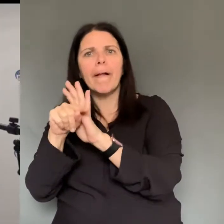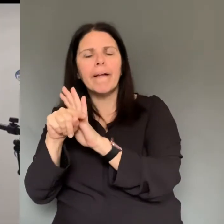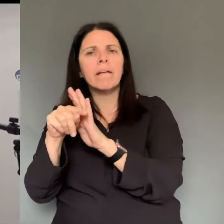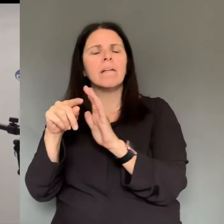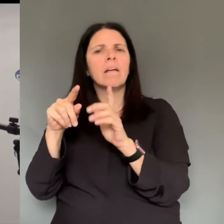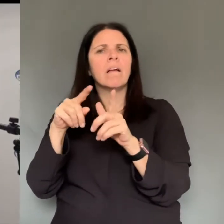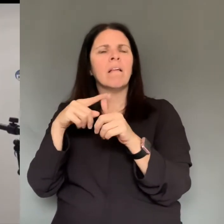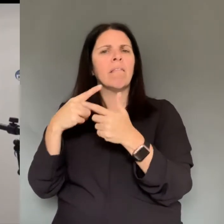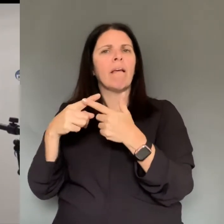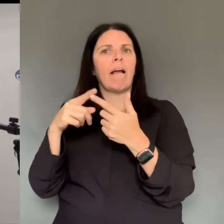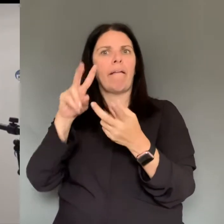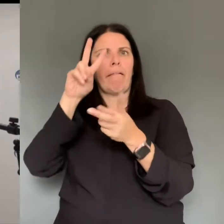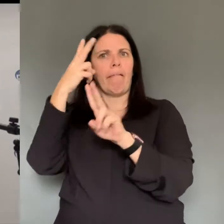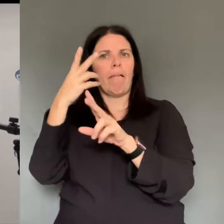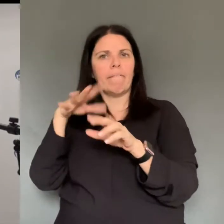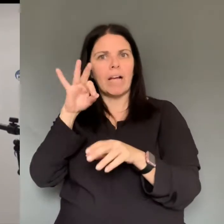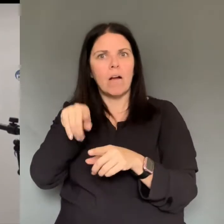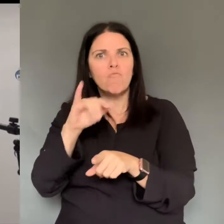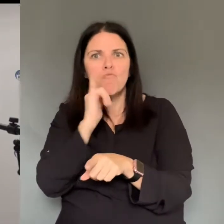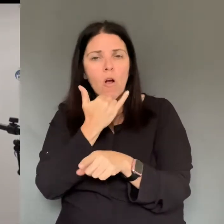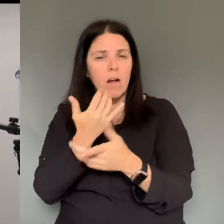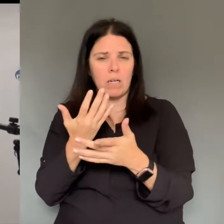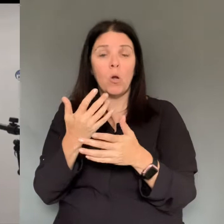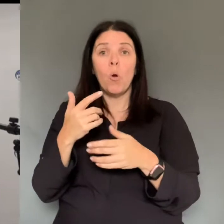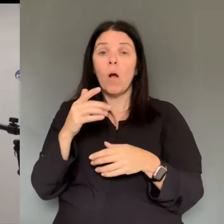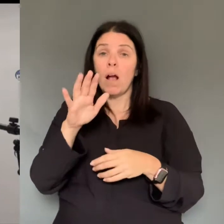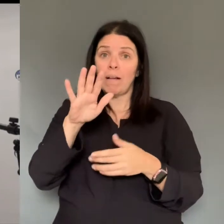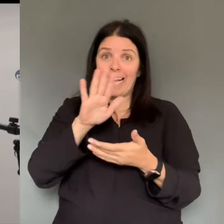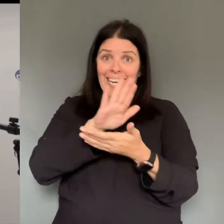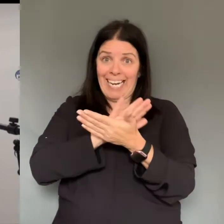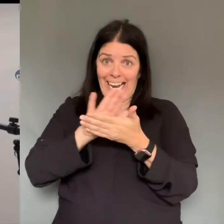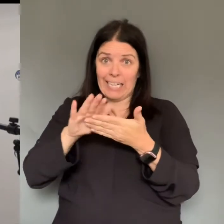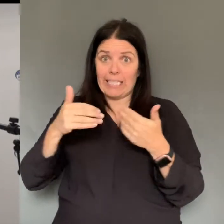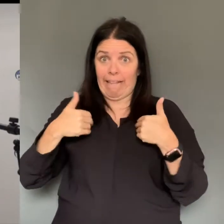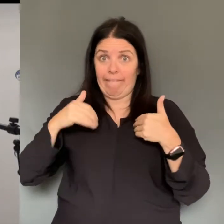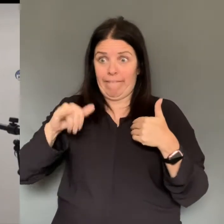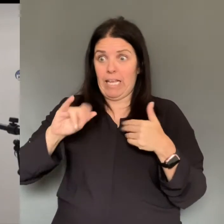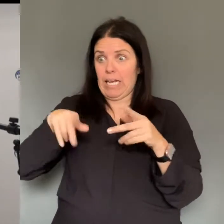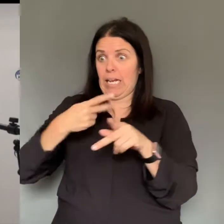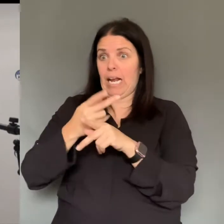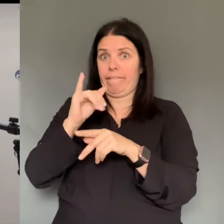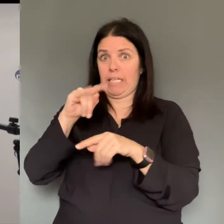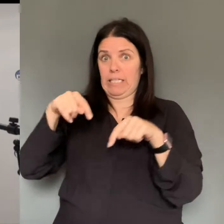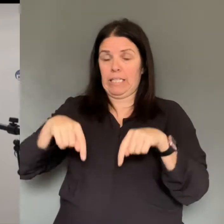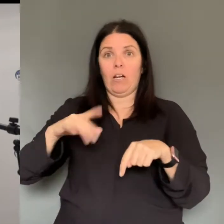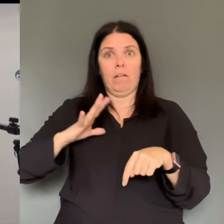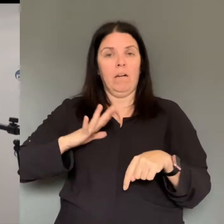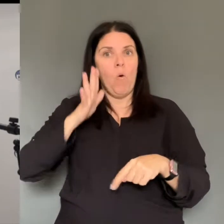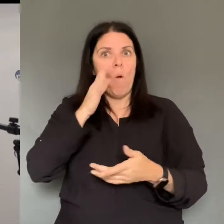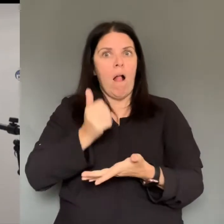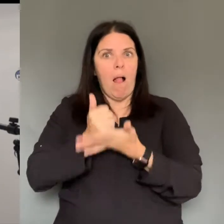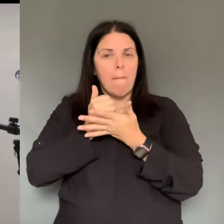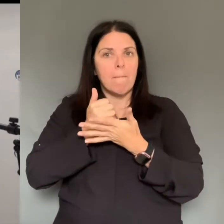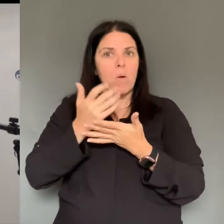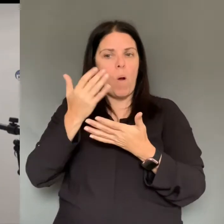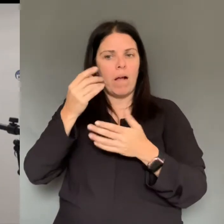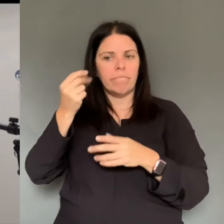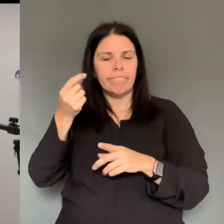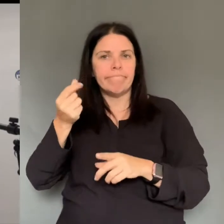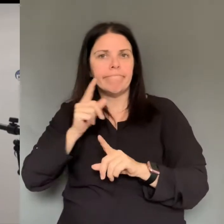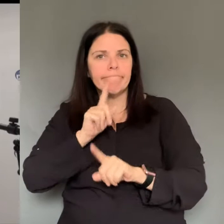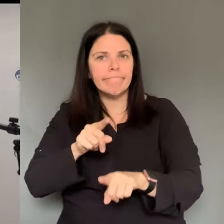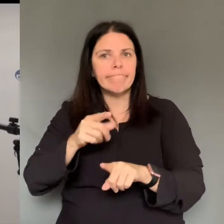I have one more. You're talking about for healthcare workers in Michigan, the whole kind of isolation, just go to work,